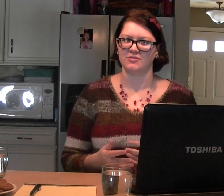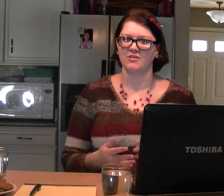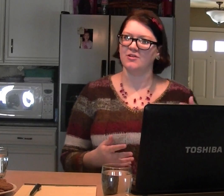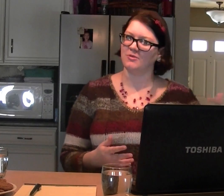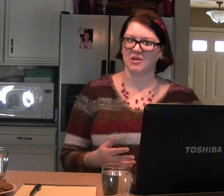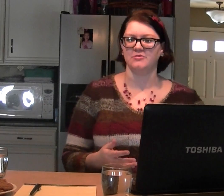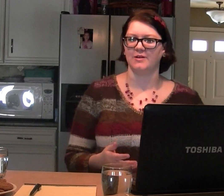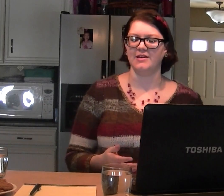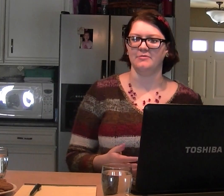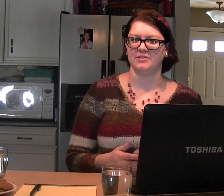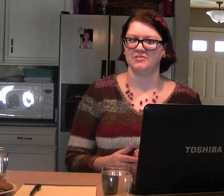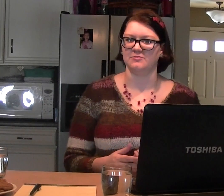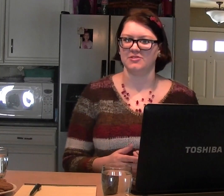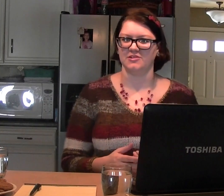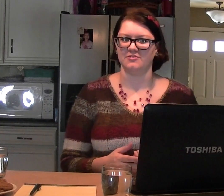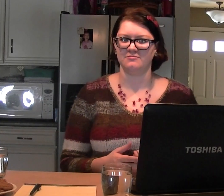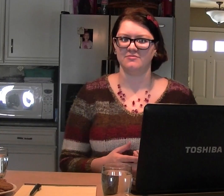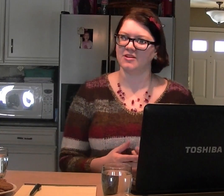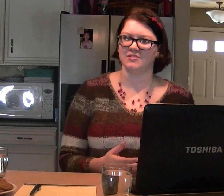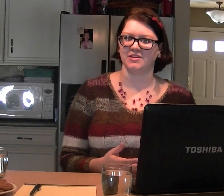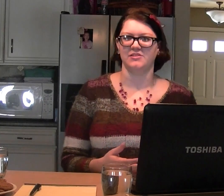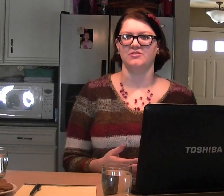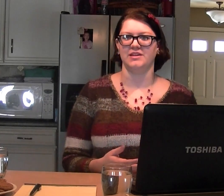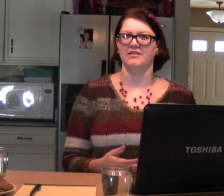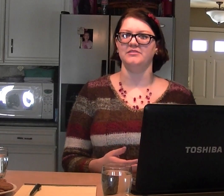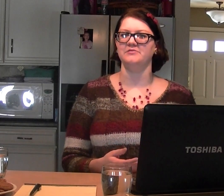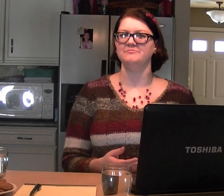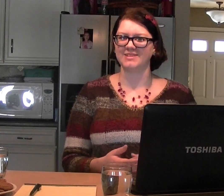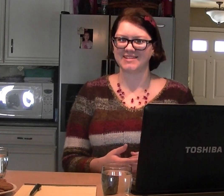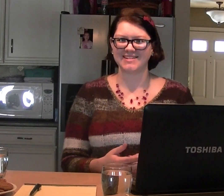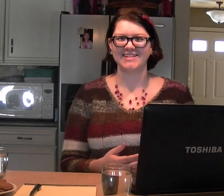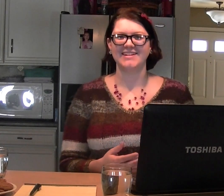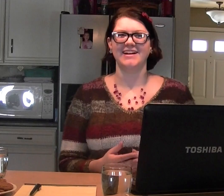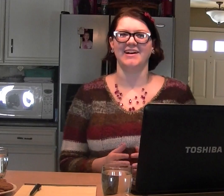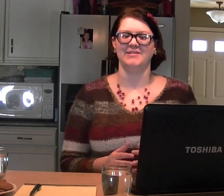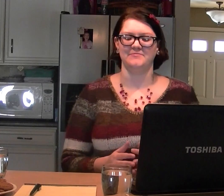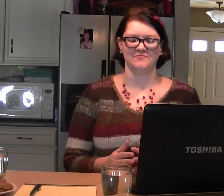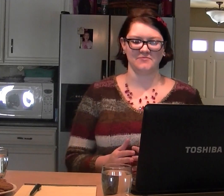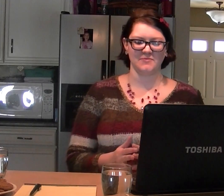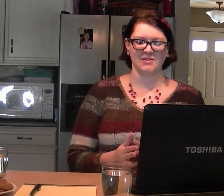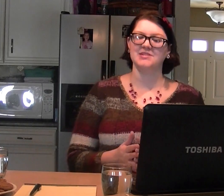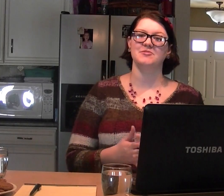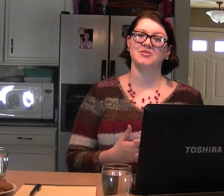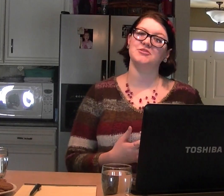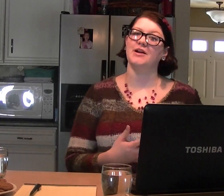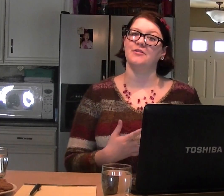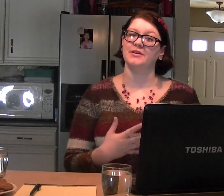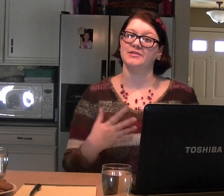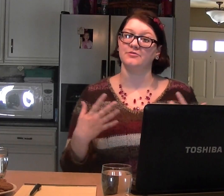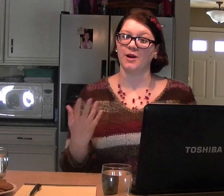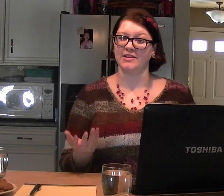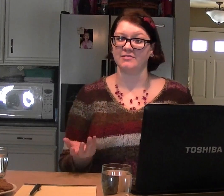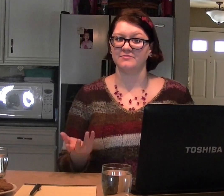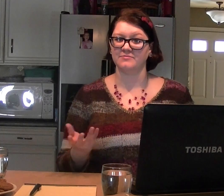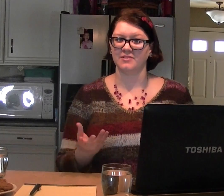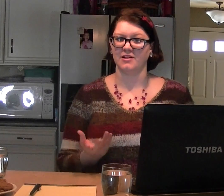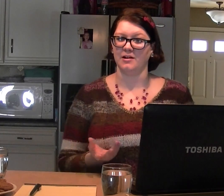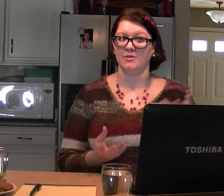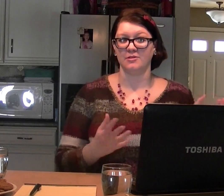you're walking away. I would assume that they're not thinking you're saying hello. Similar to how in Hawaiian,